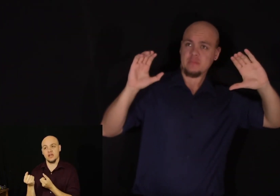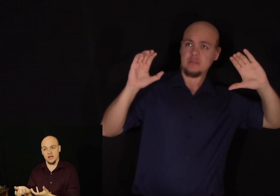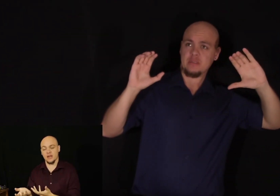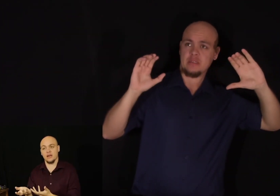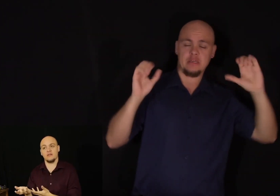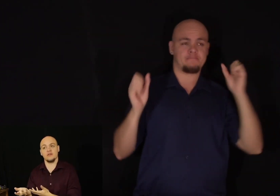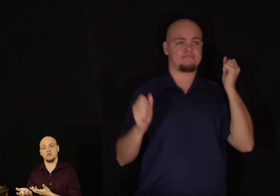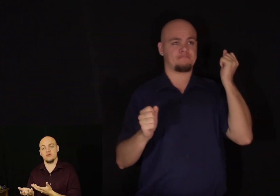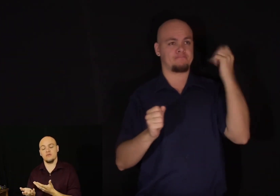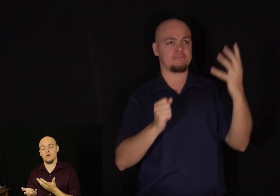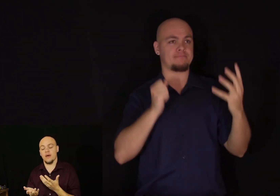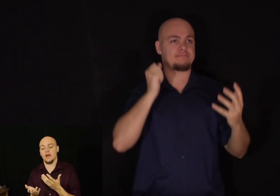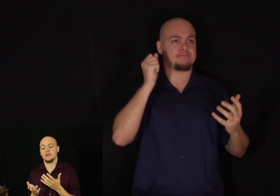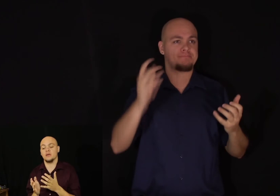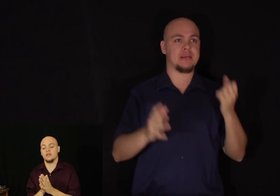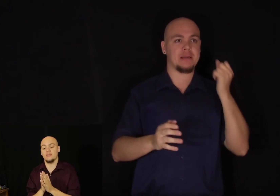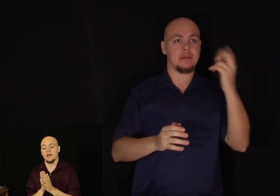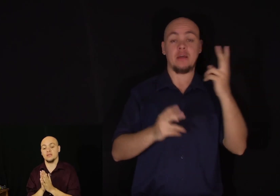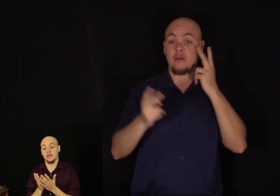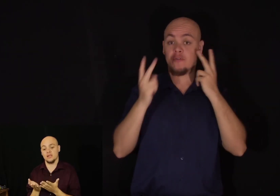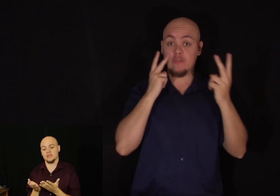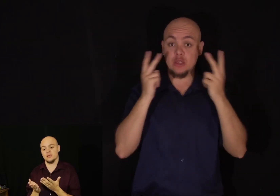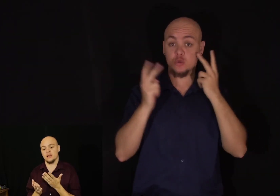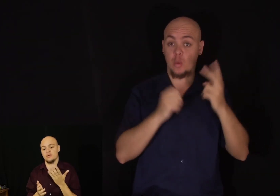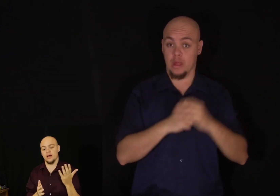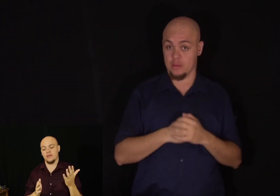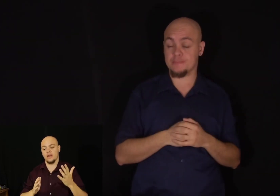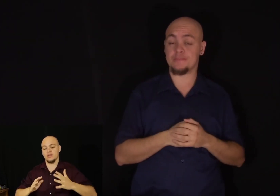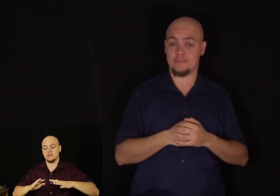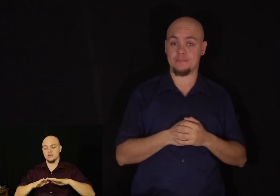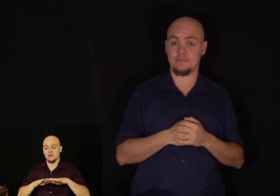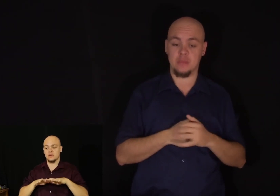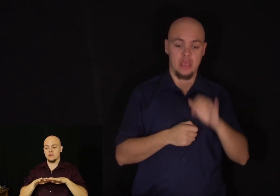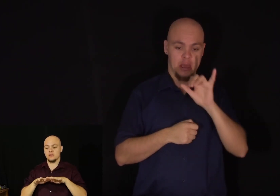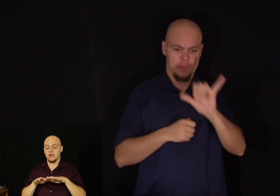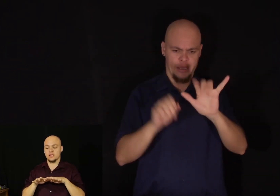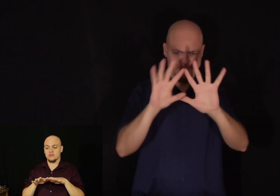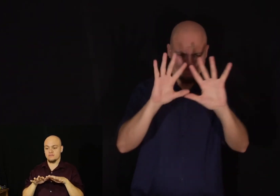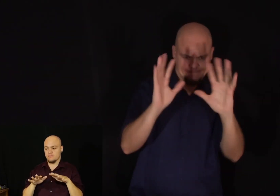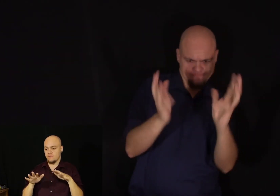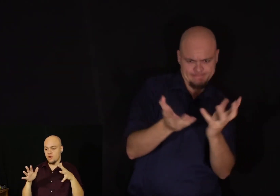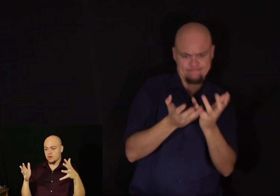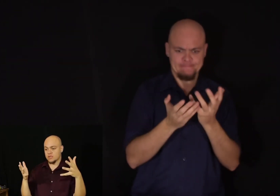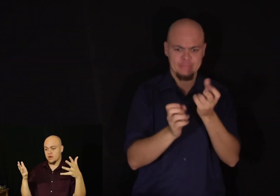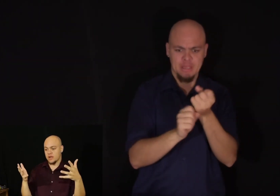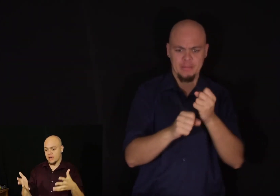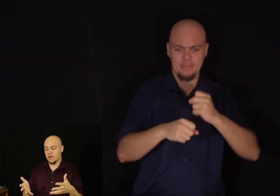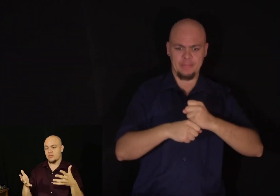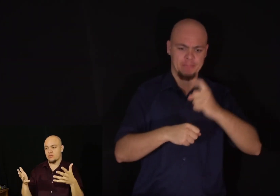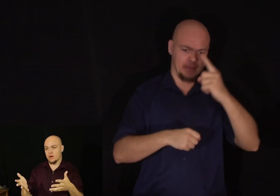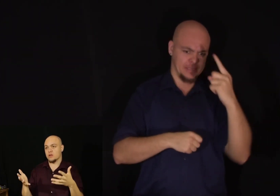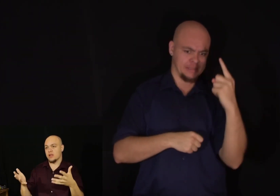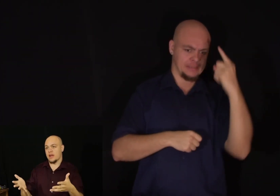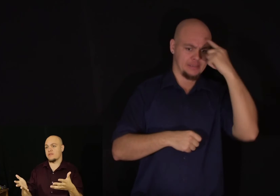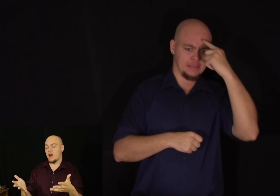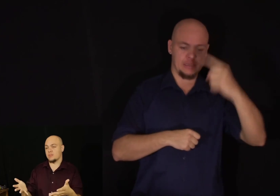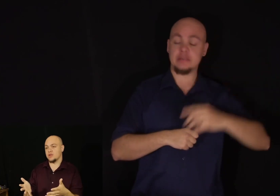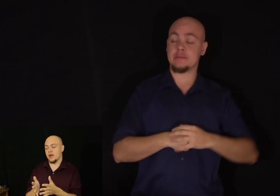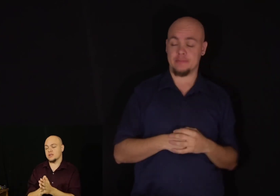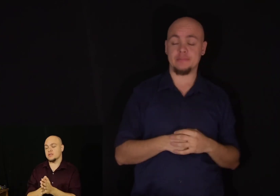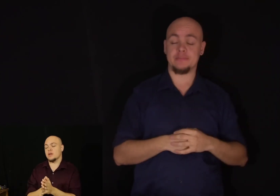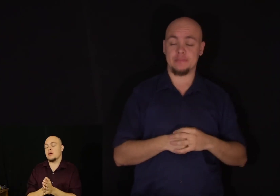to sign it in a visual format that makes sense in a way that is focused on in real